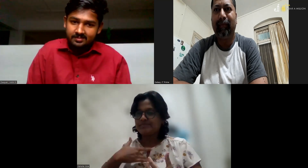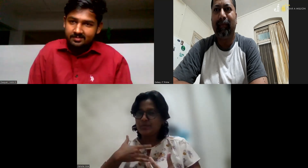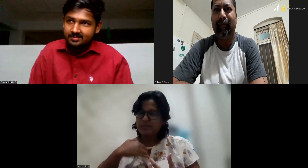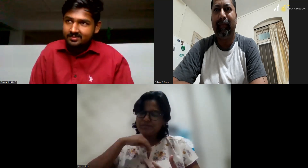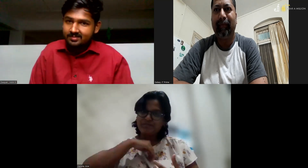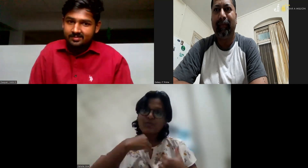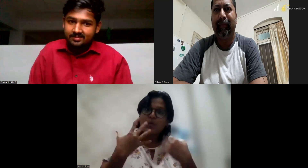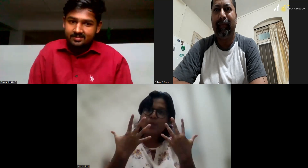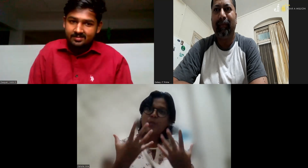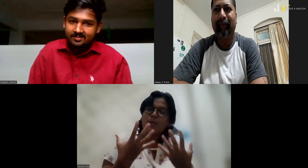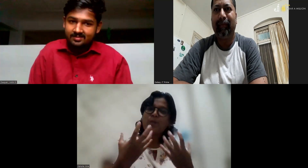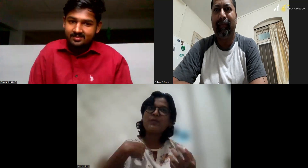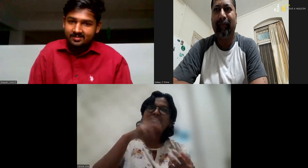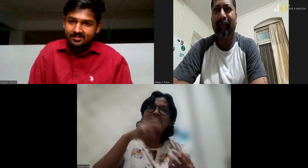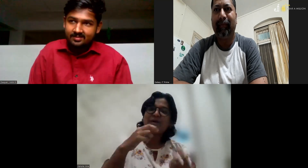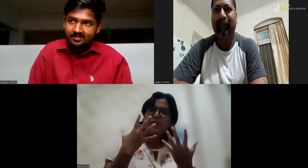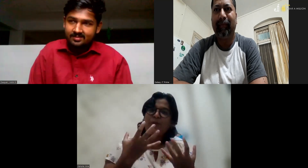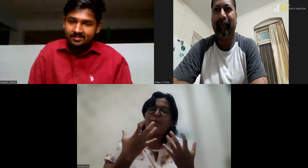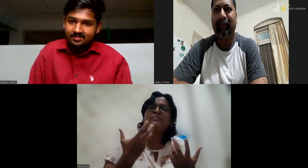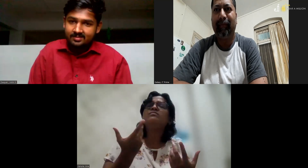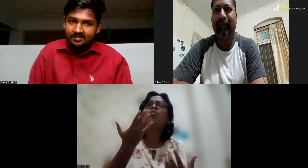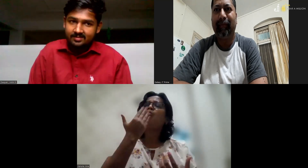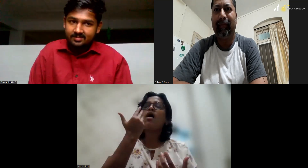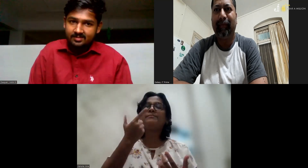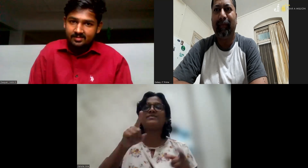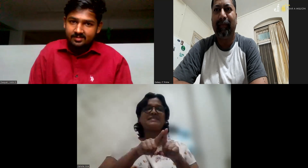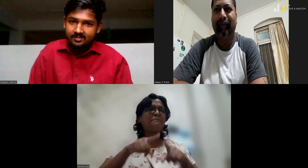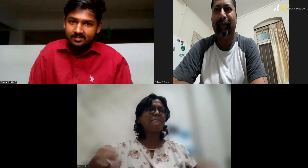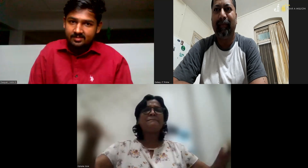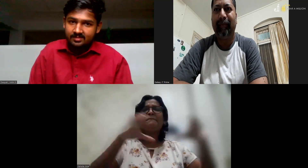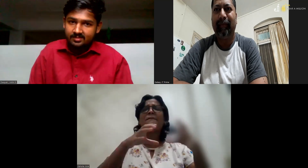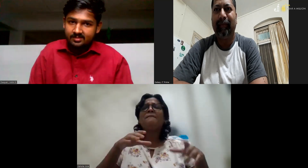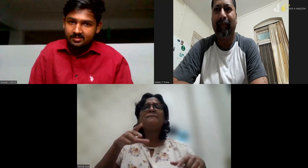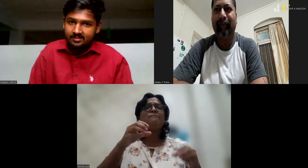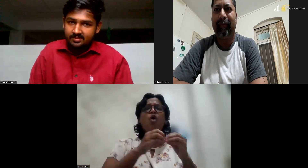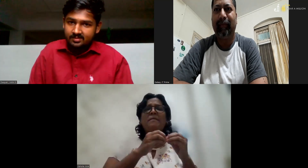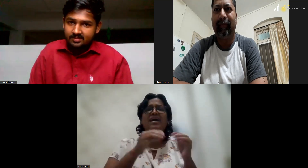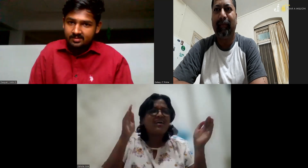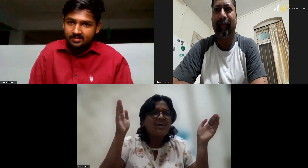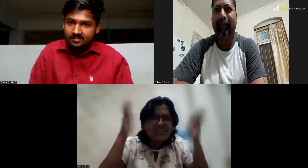so fascinating to me. I just wanted to go like them.